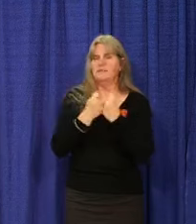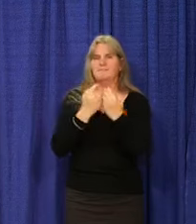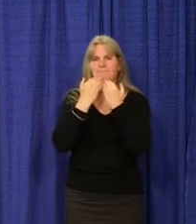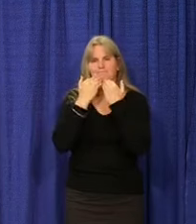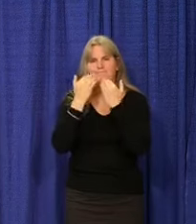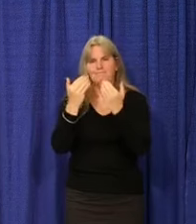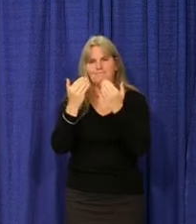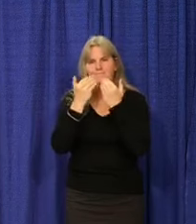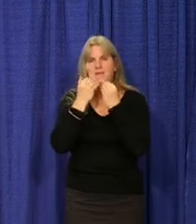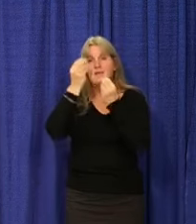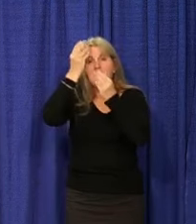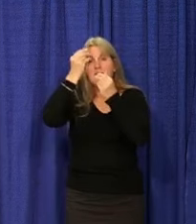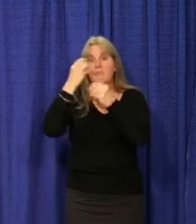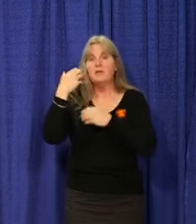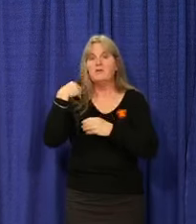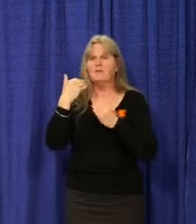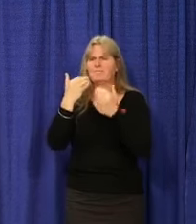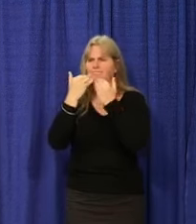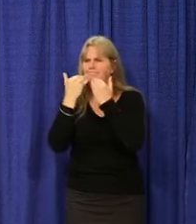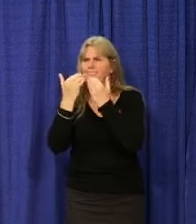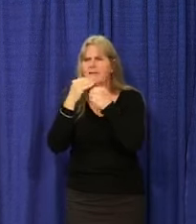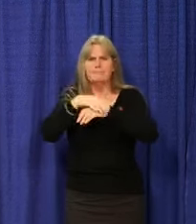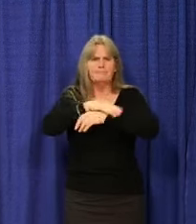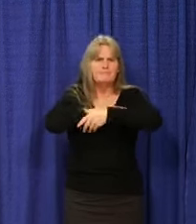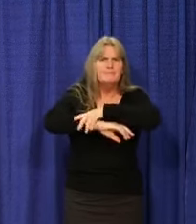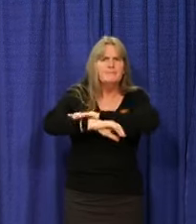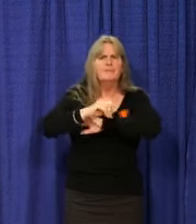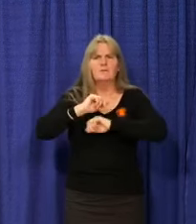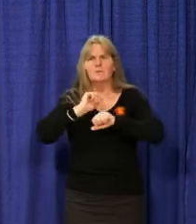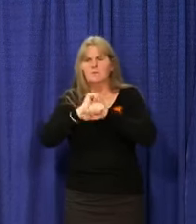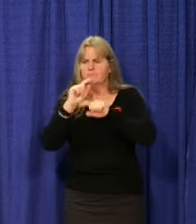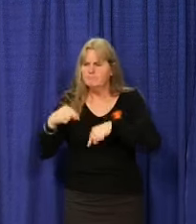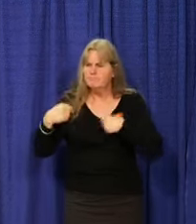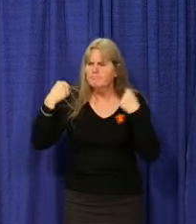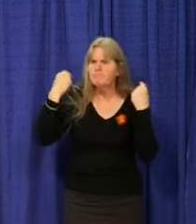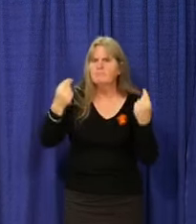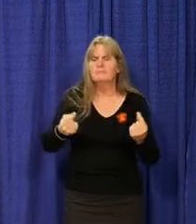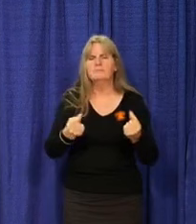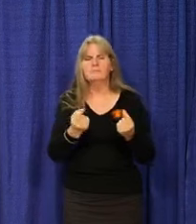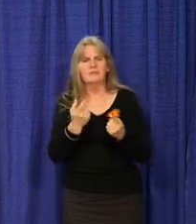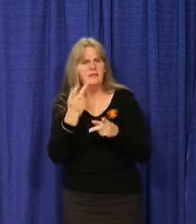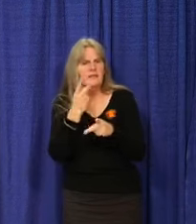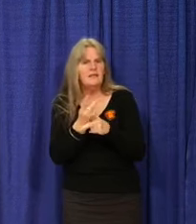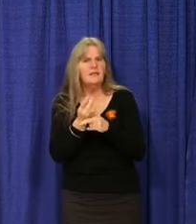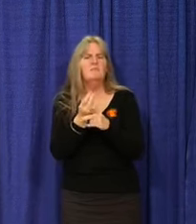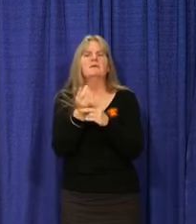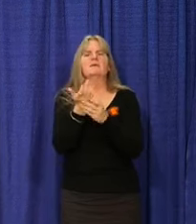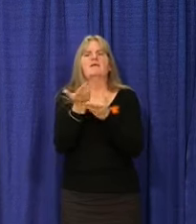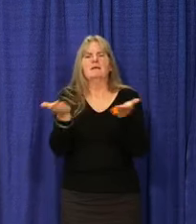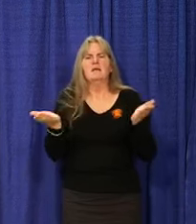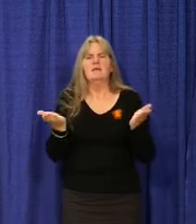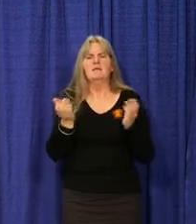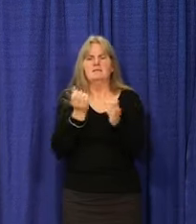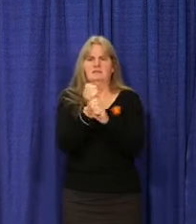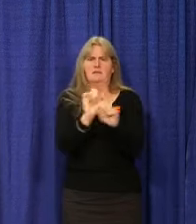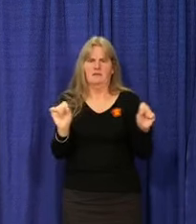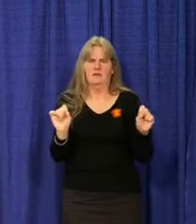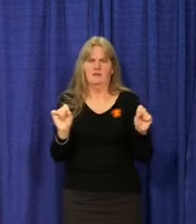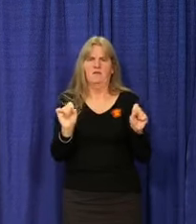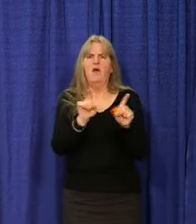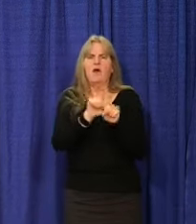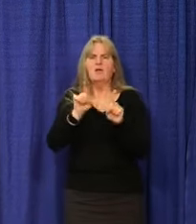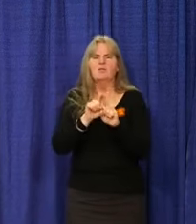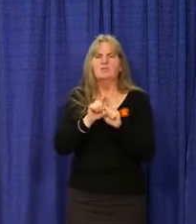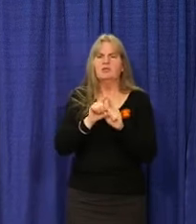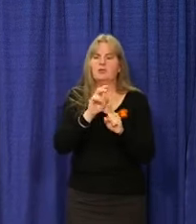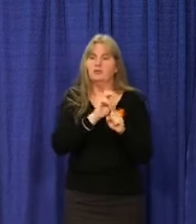and information officers that have been working hard over the past months to keep Yukoners safe and travelers informed